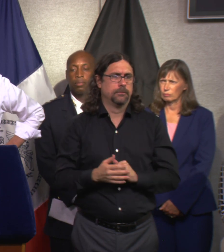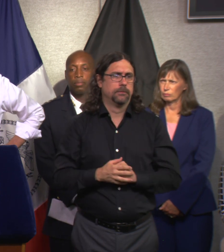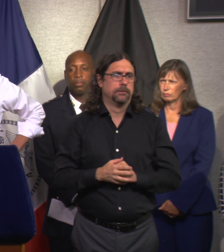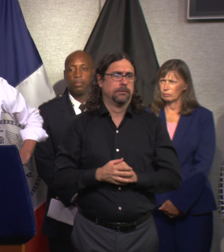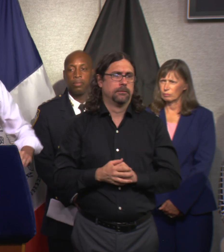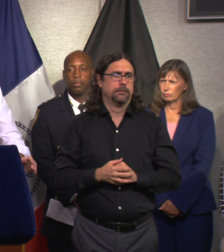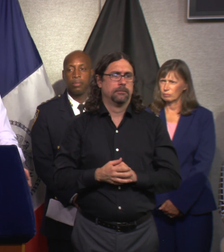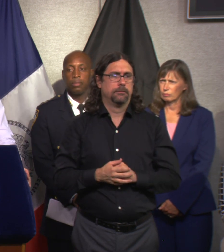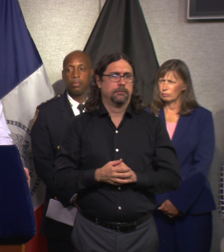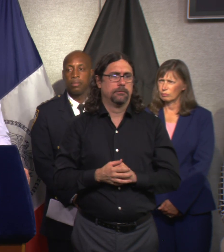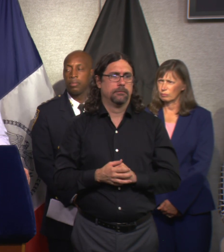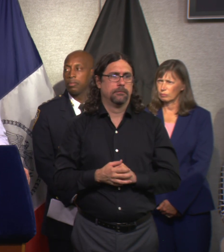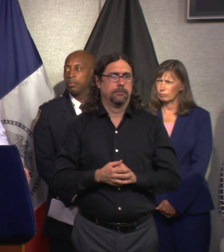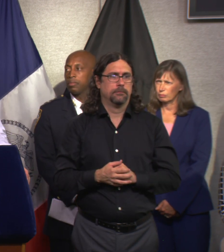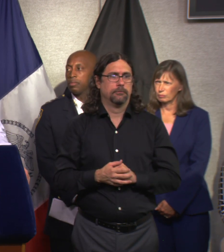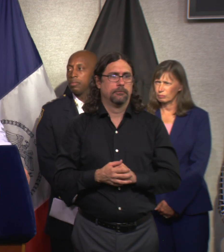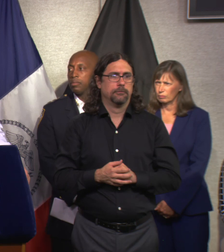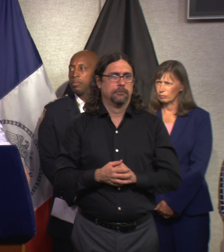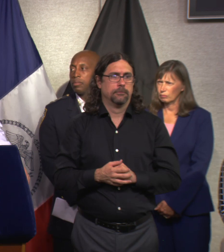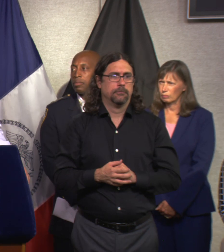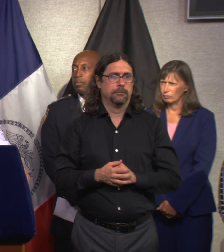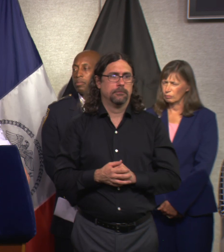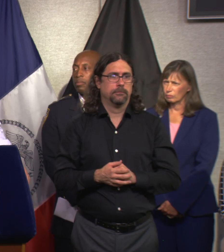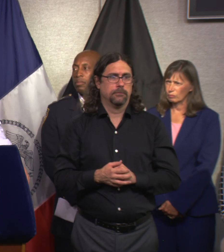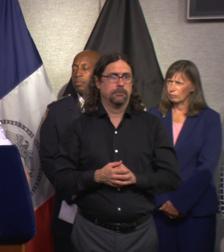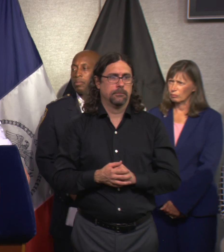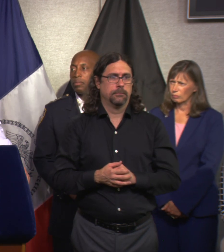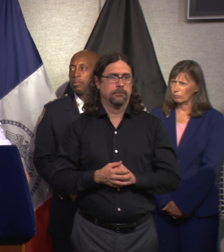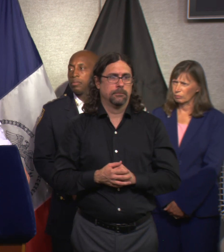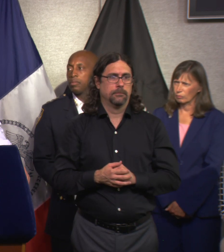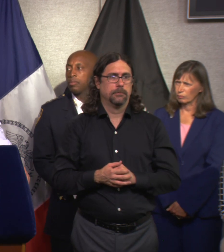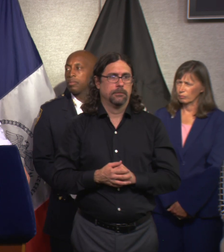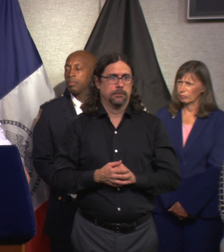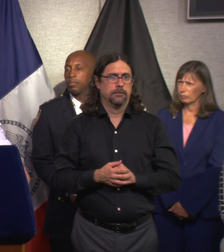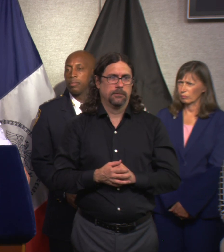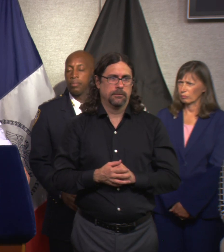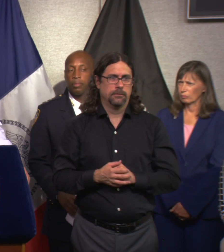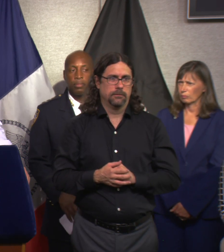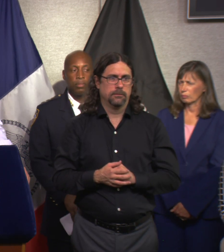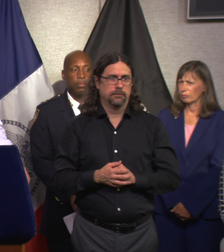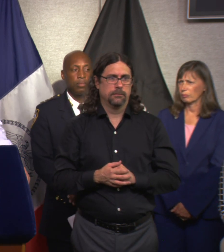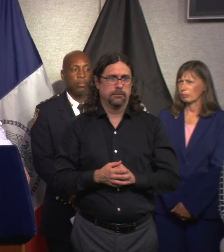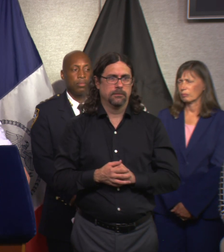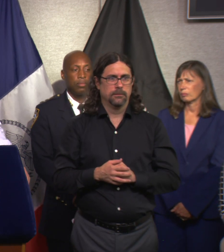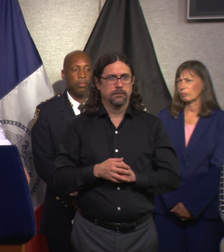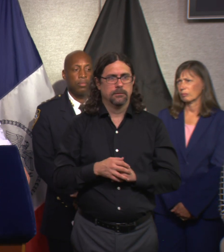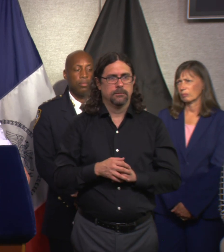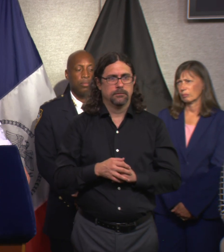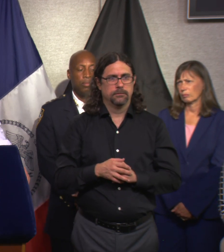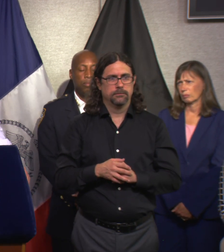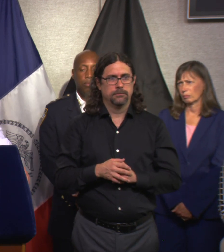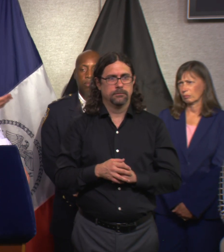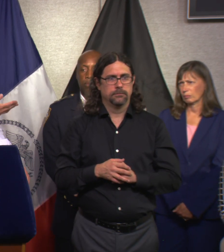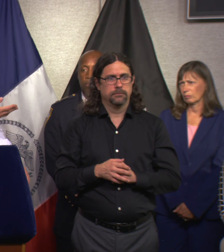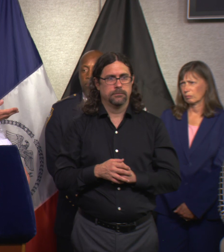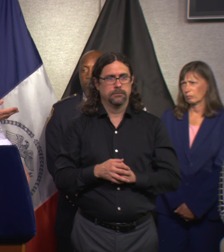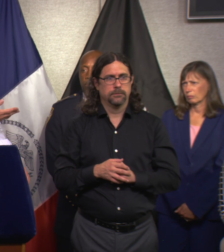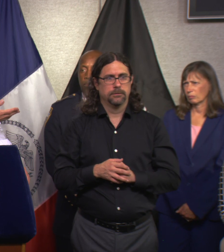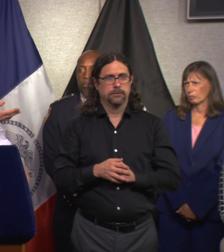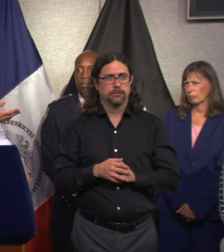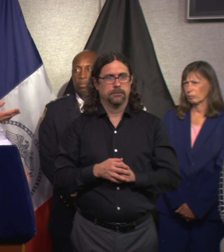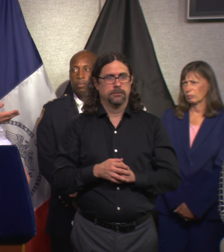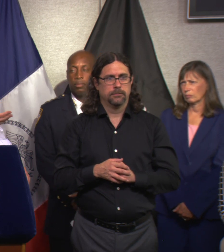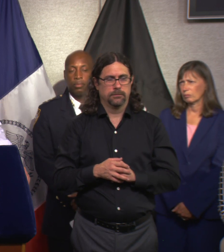platforms because even if it's running on the normal weekend schedule, it is a lot of time between trains. I think people need to do everything that